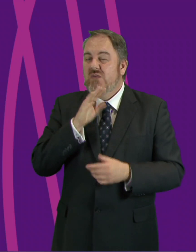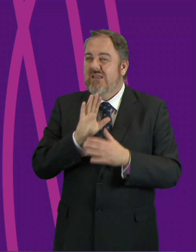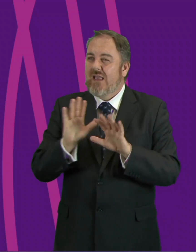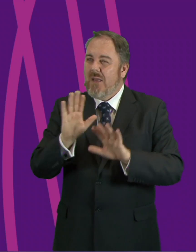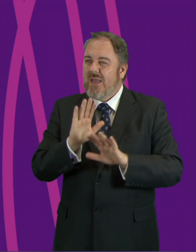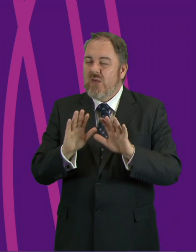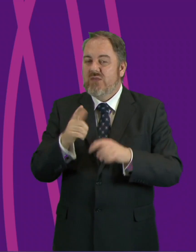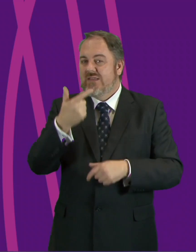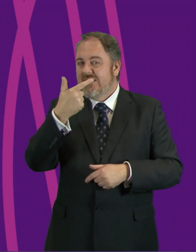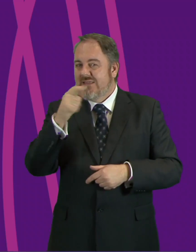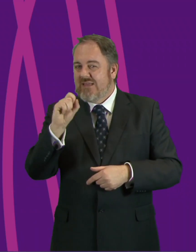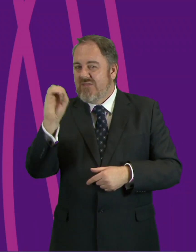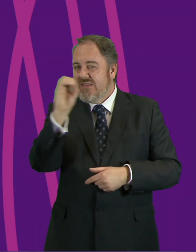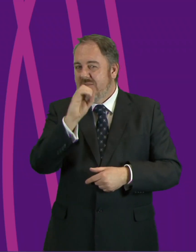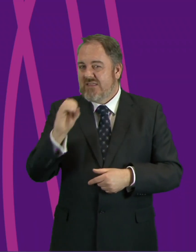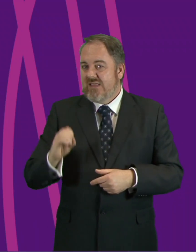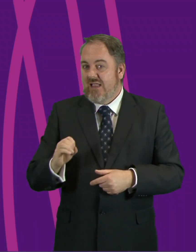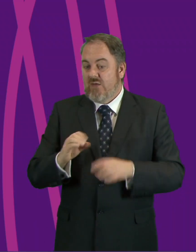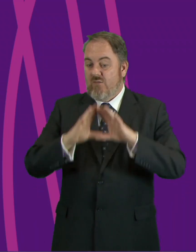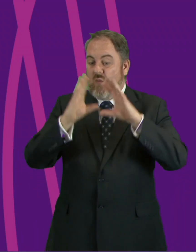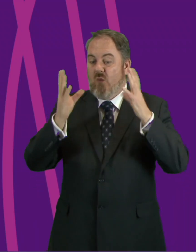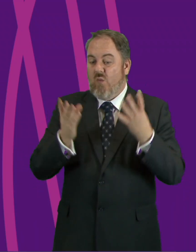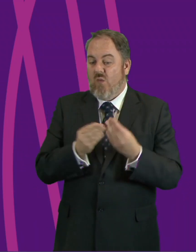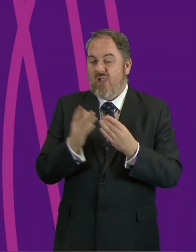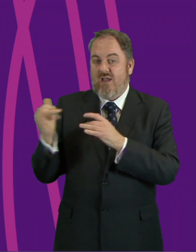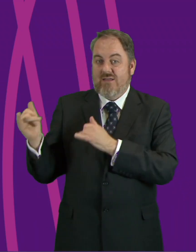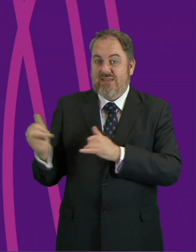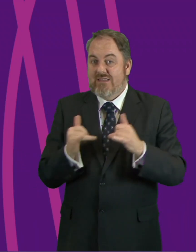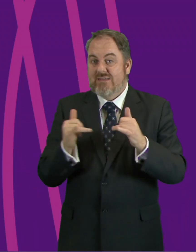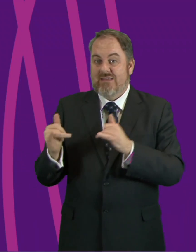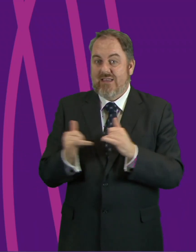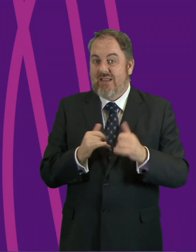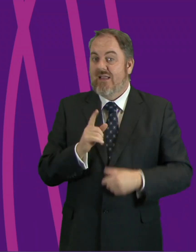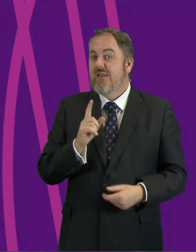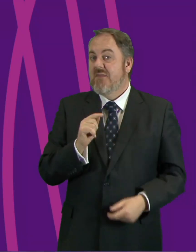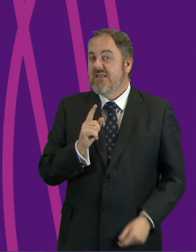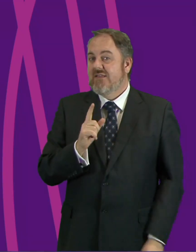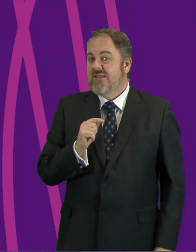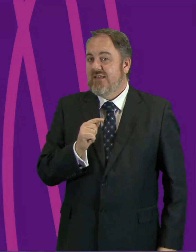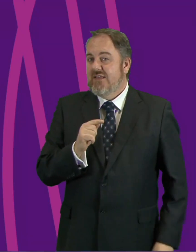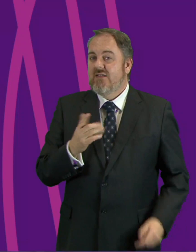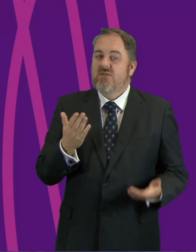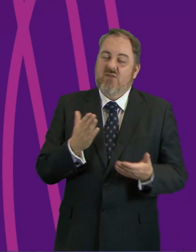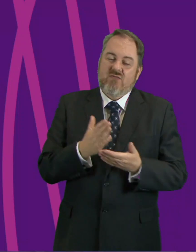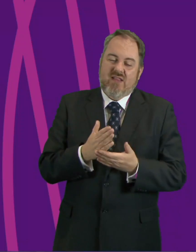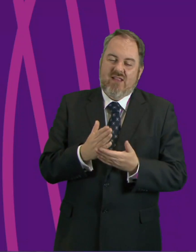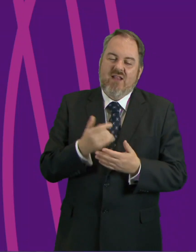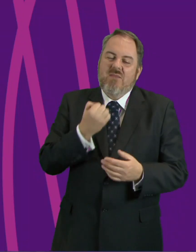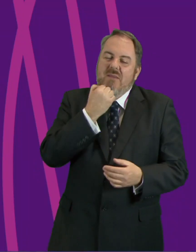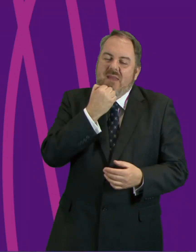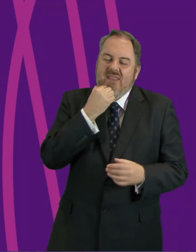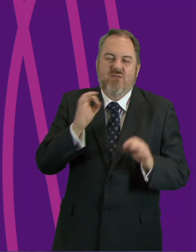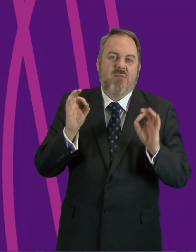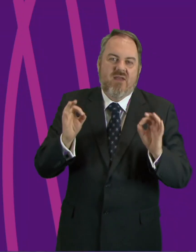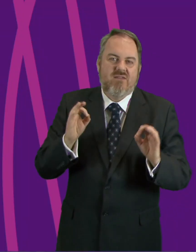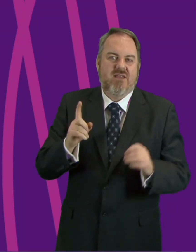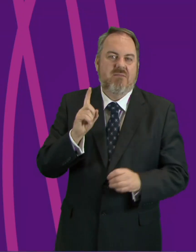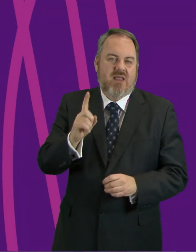of those figures wrong at the moment, I will happily correct them later. I also said on Friday, and this is something that my